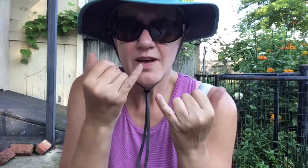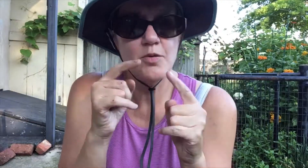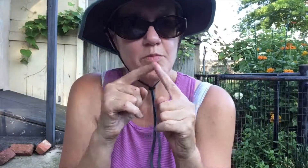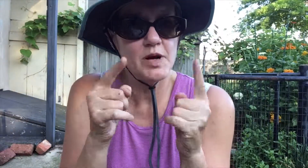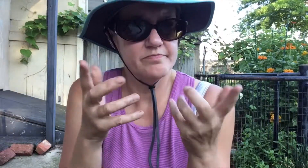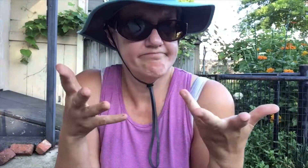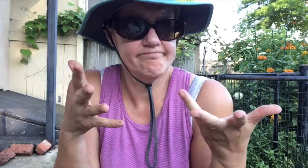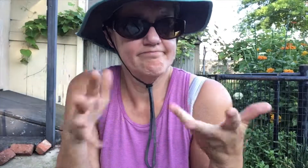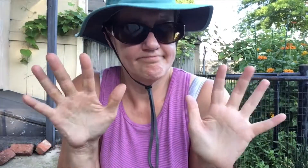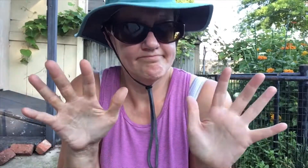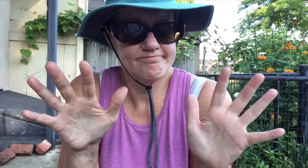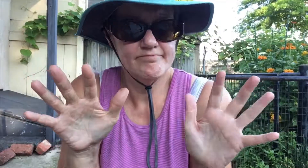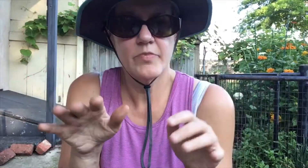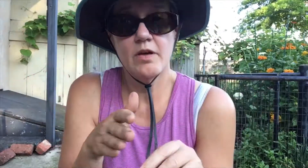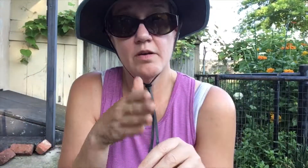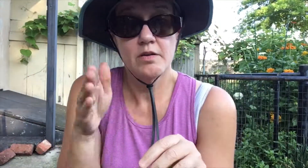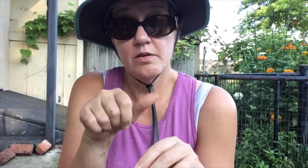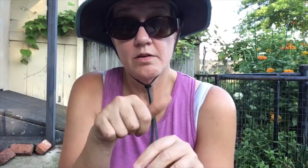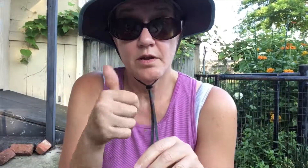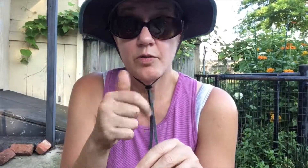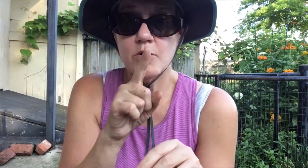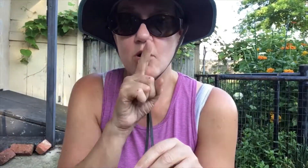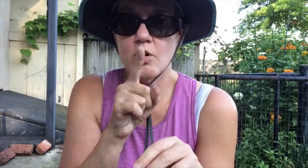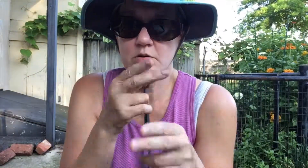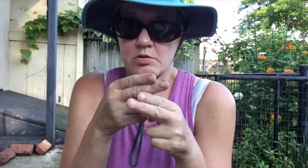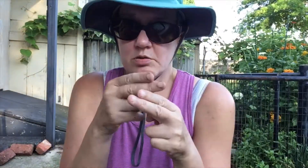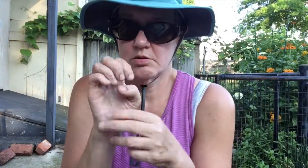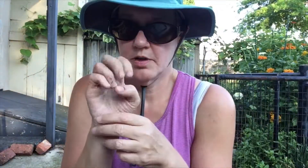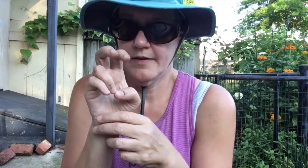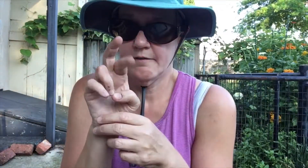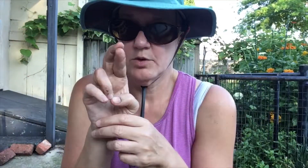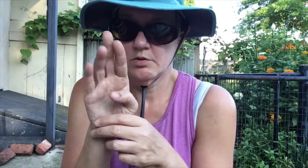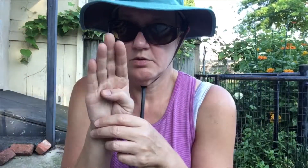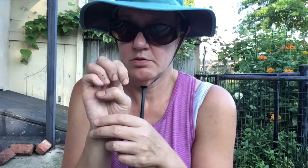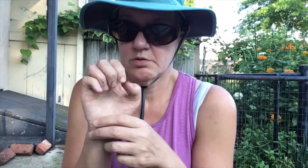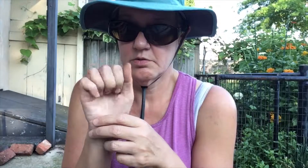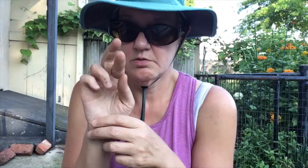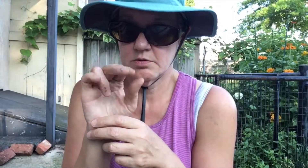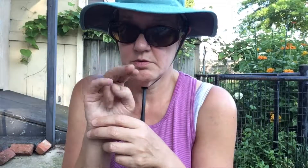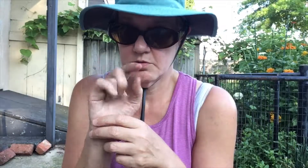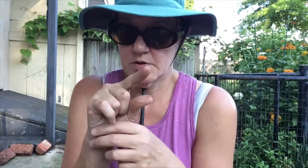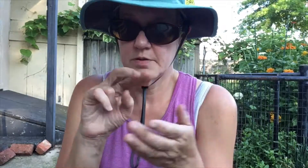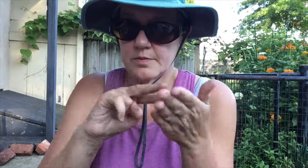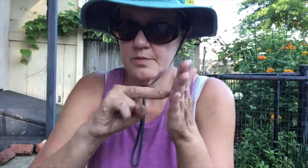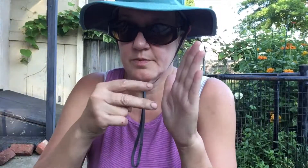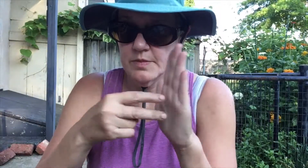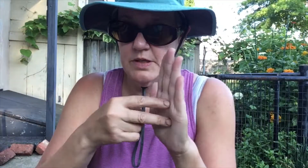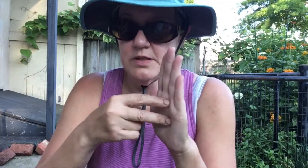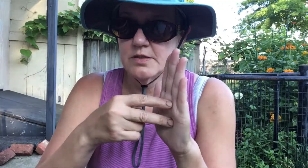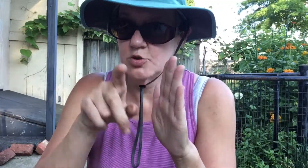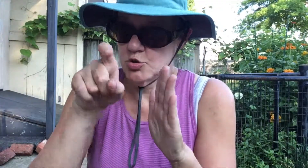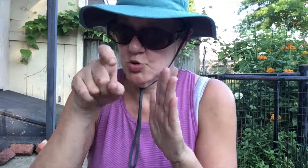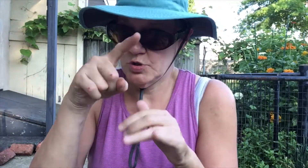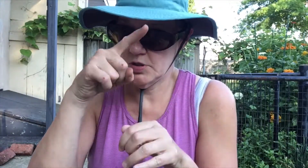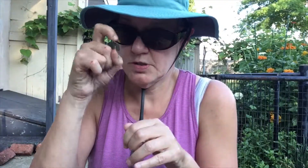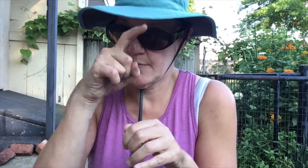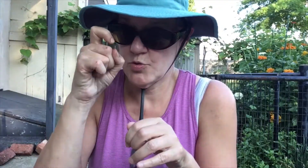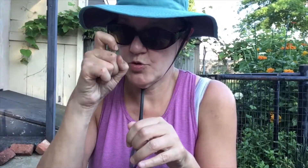few flowers right now, but they're mainly finished. And then I have ever-bearing strawberries that produce fruit all summer long.